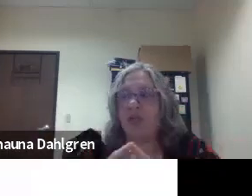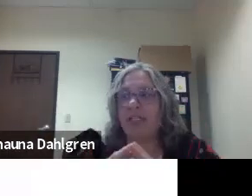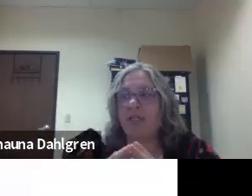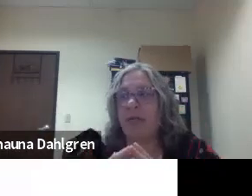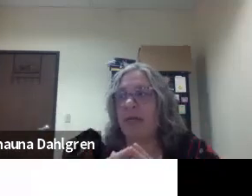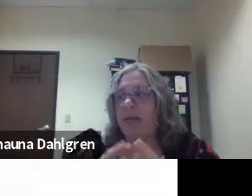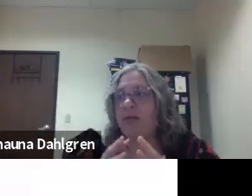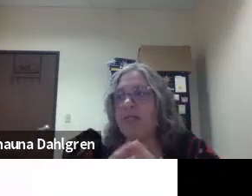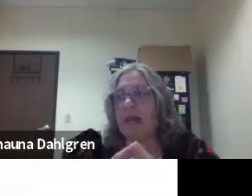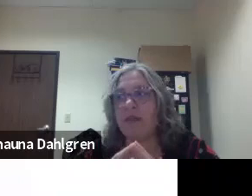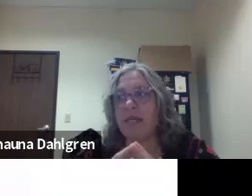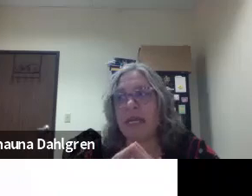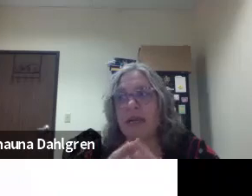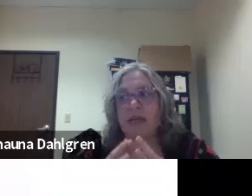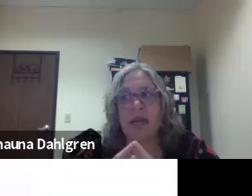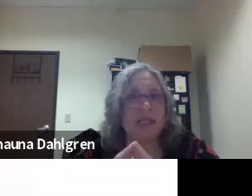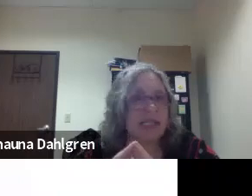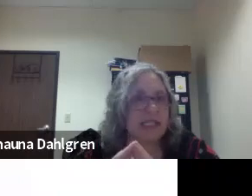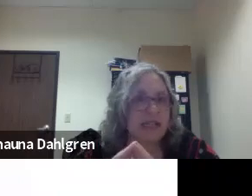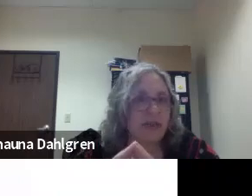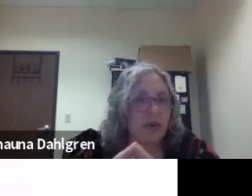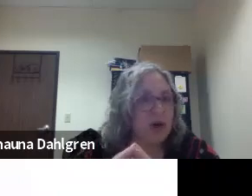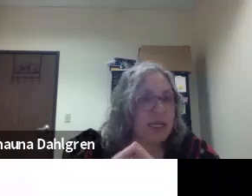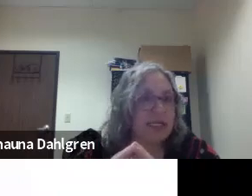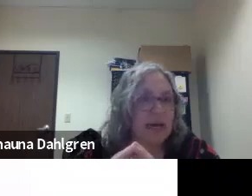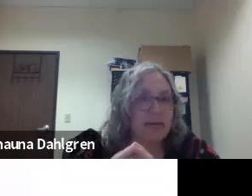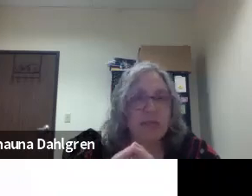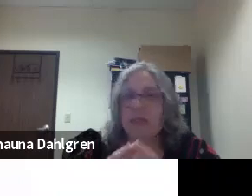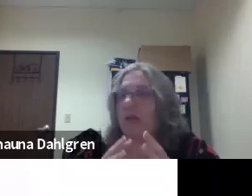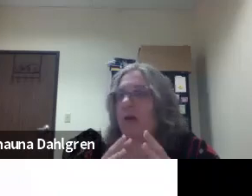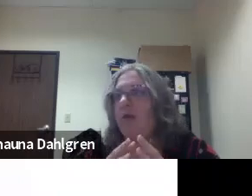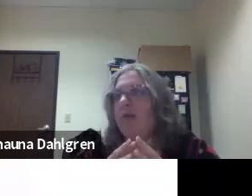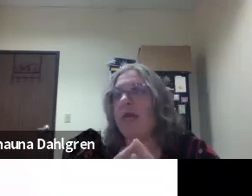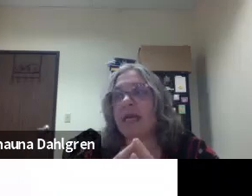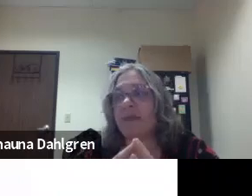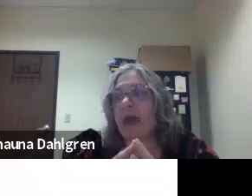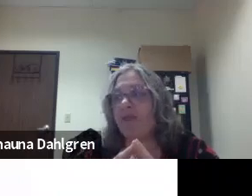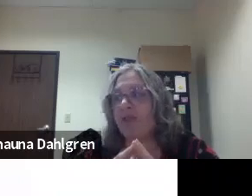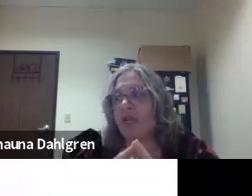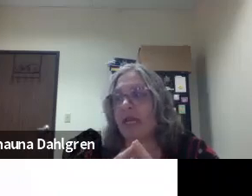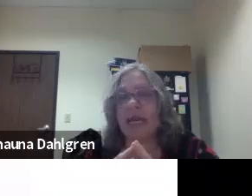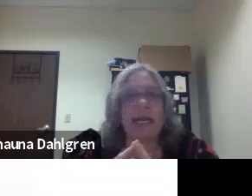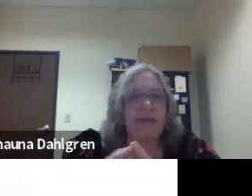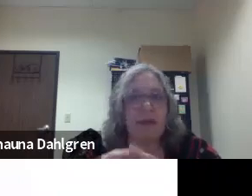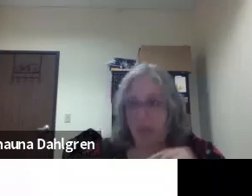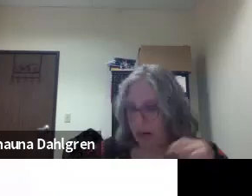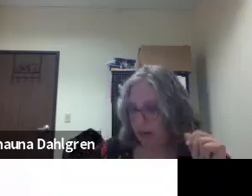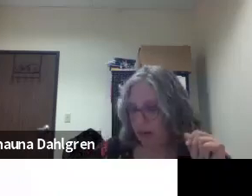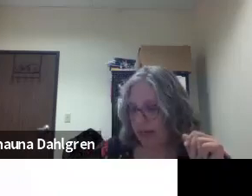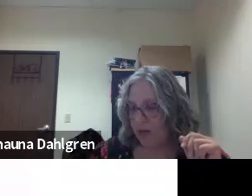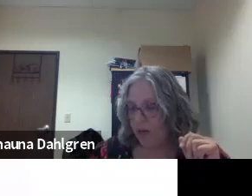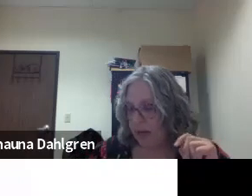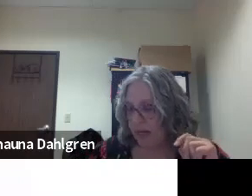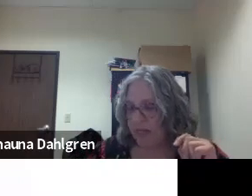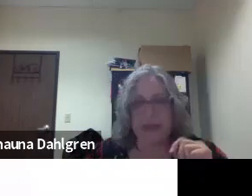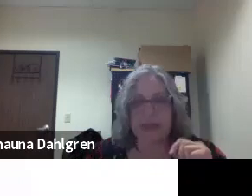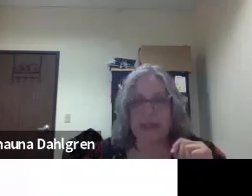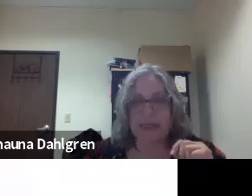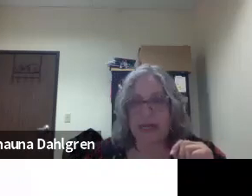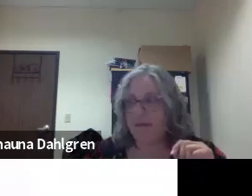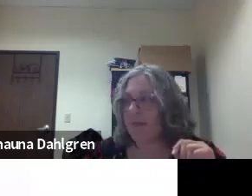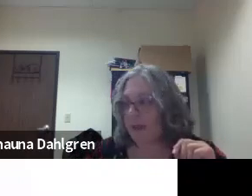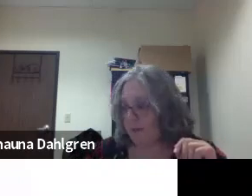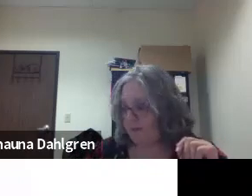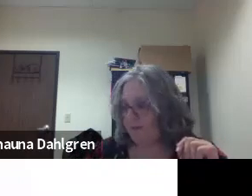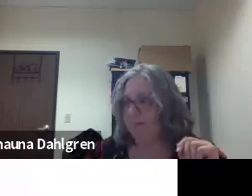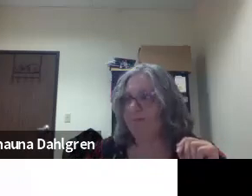just generally speaking, there's subsidy, there's unsuccessful work attempt, income averaging, and even impairment-related work expenses,